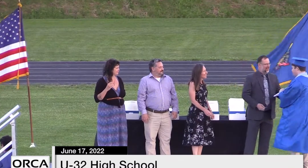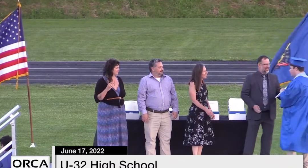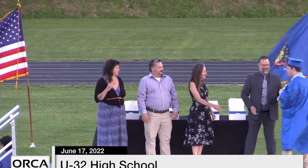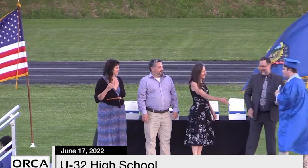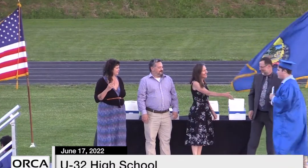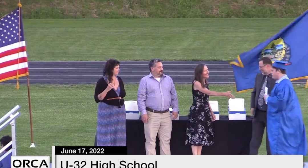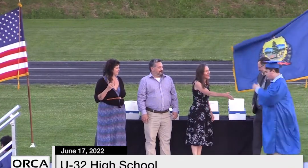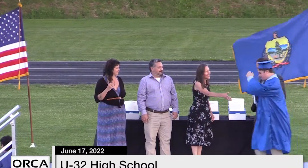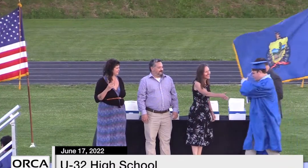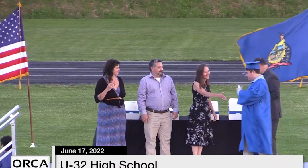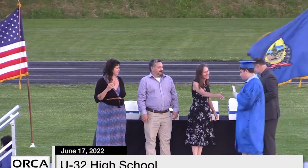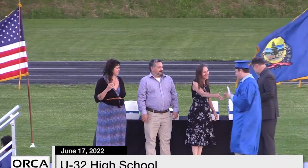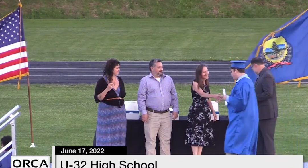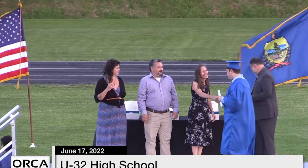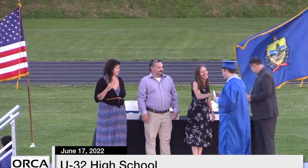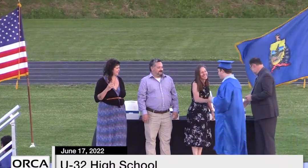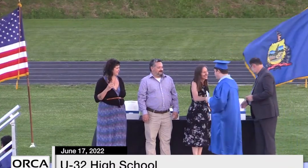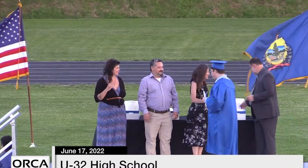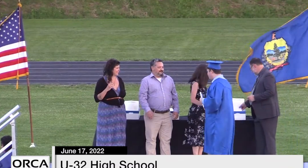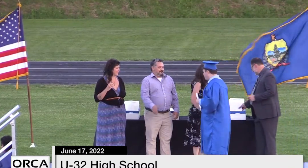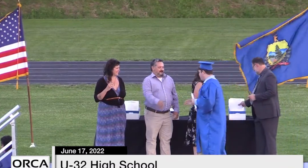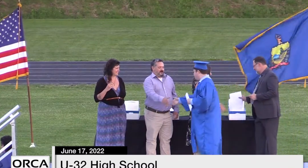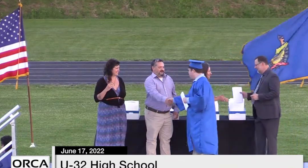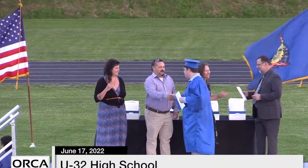Madison A. Babick.